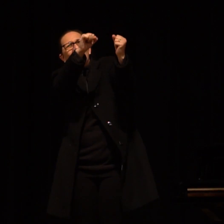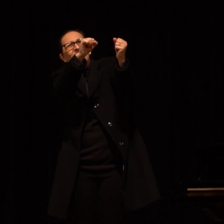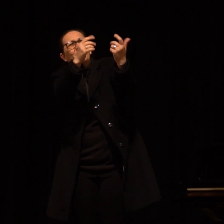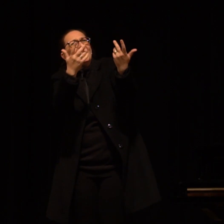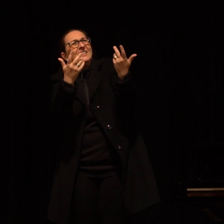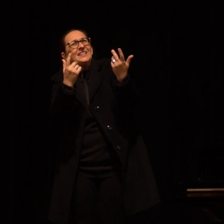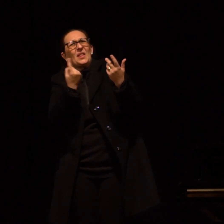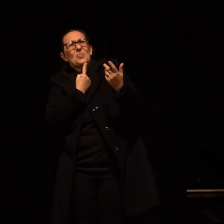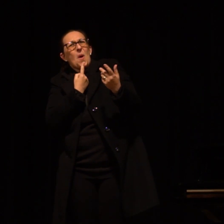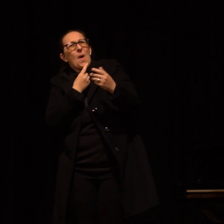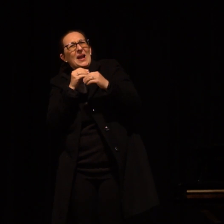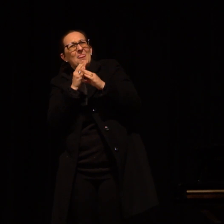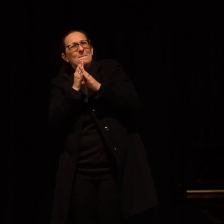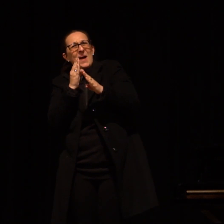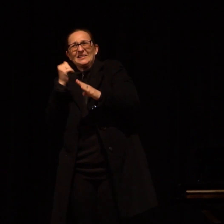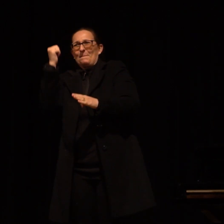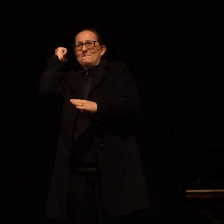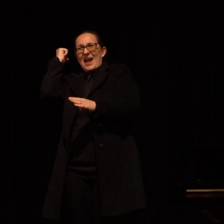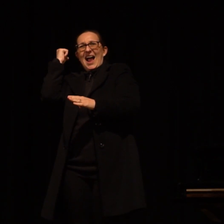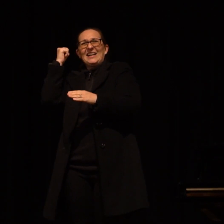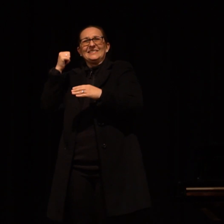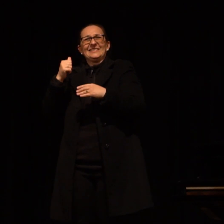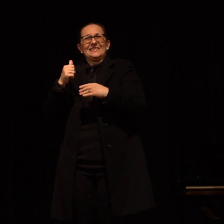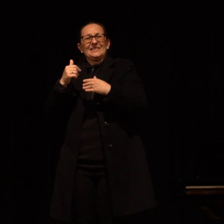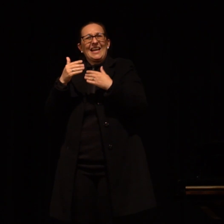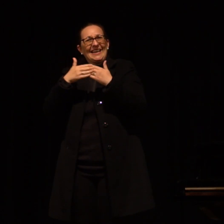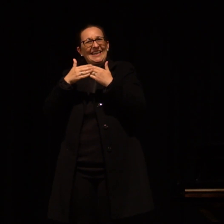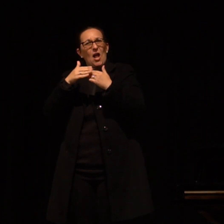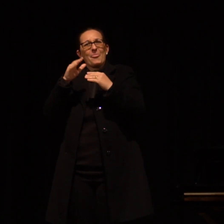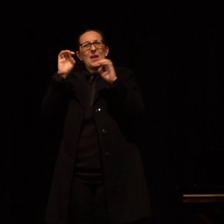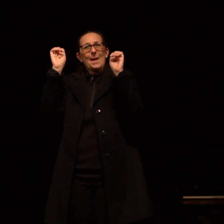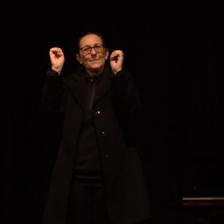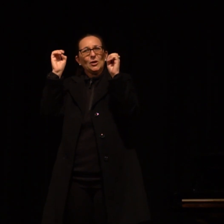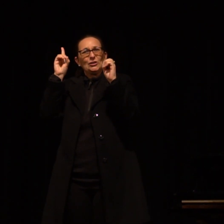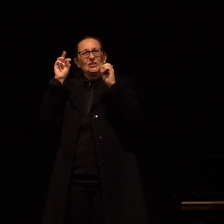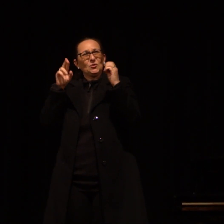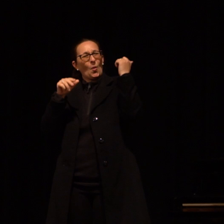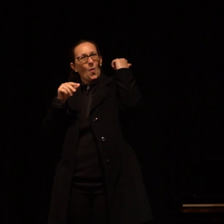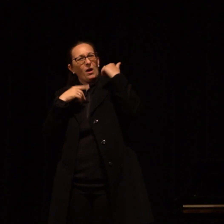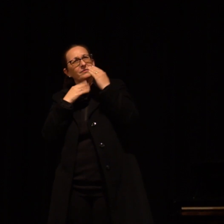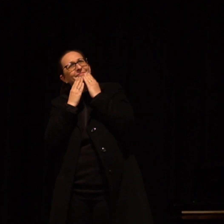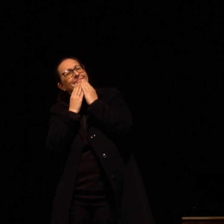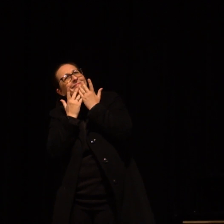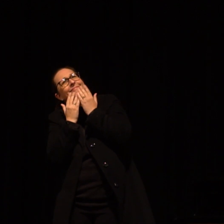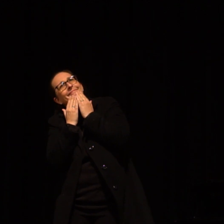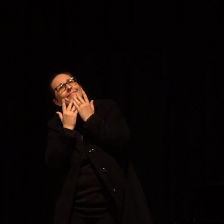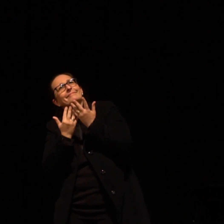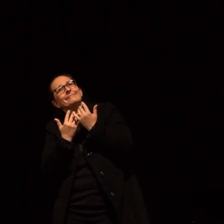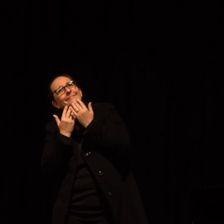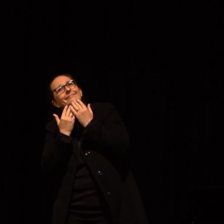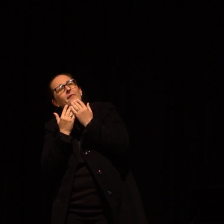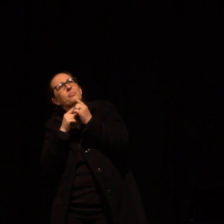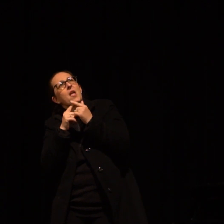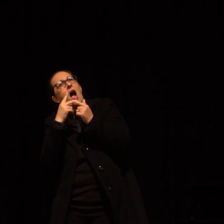It seems like everybody left, and I felt alone. I was alone in the back of the bus, near the emergency door.